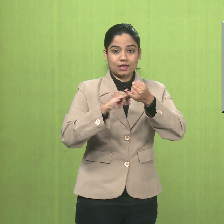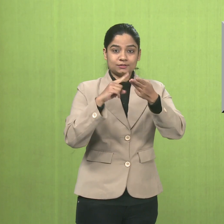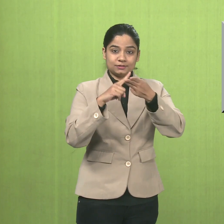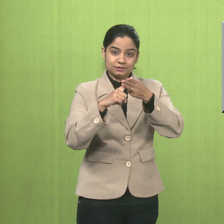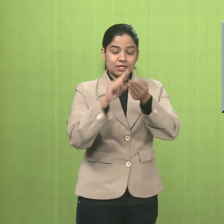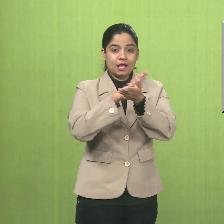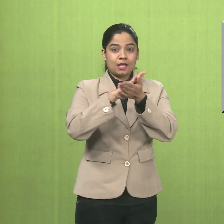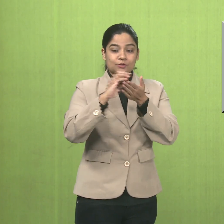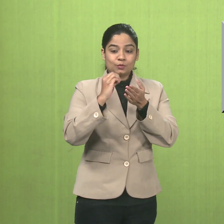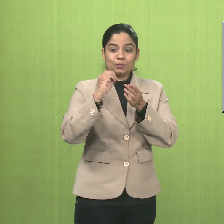Household,